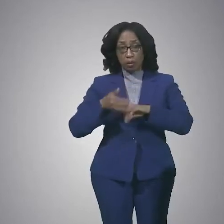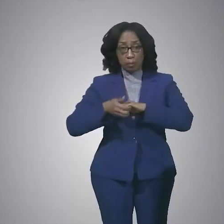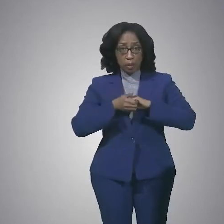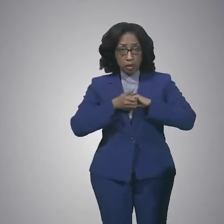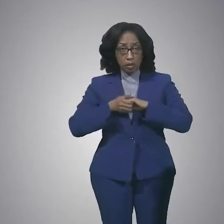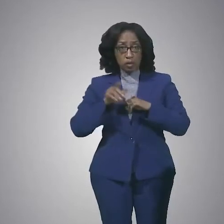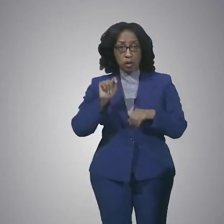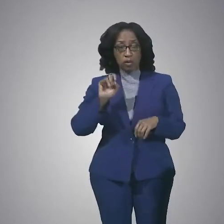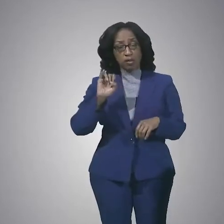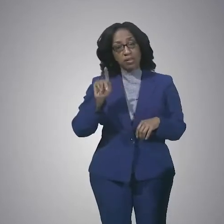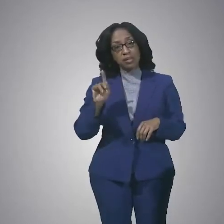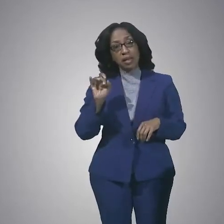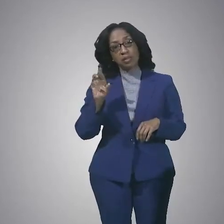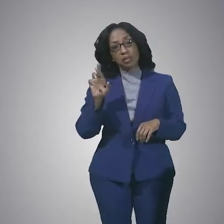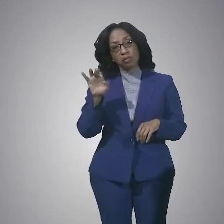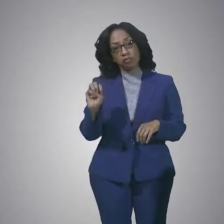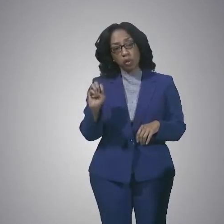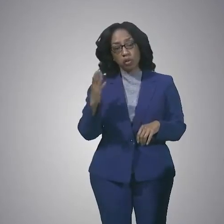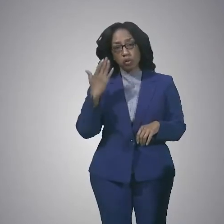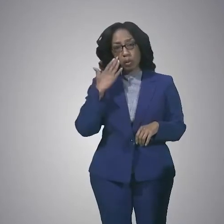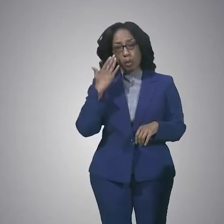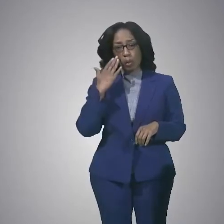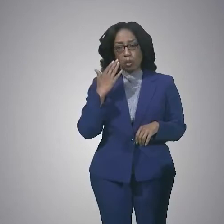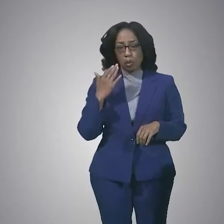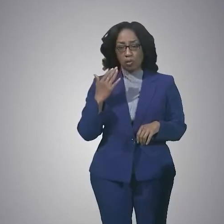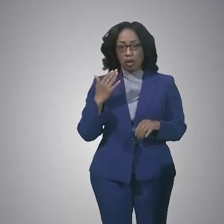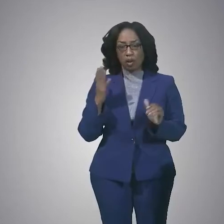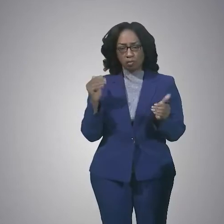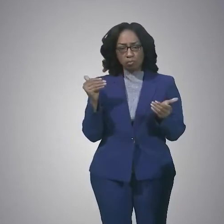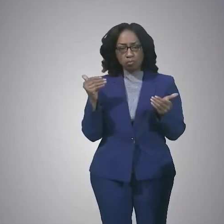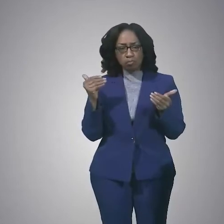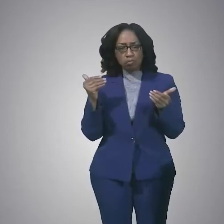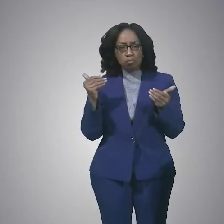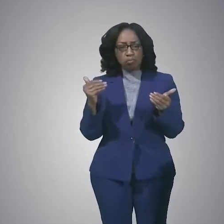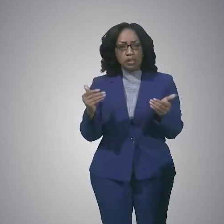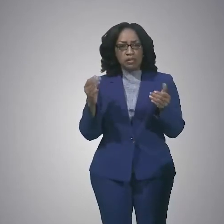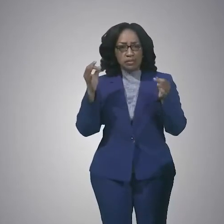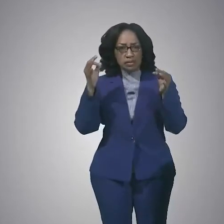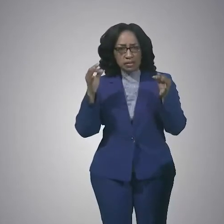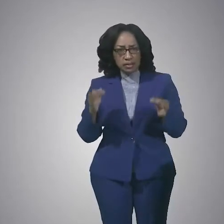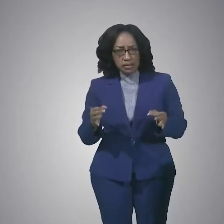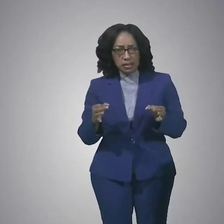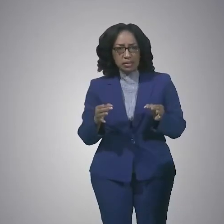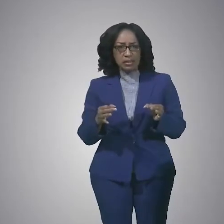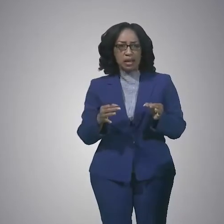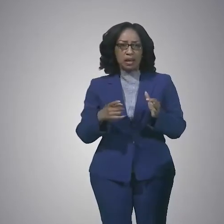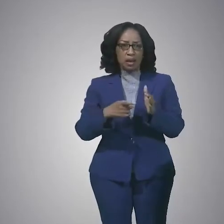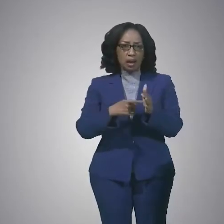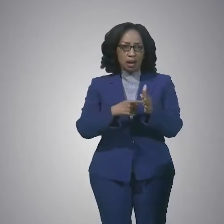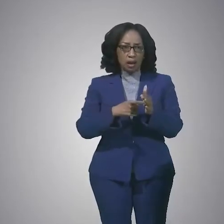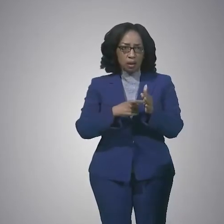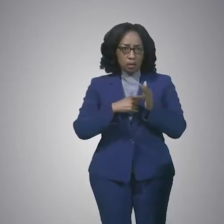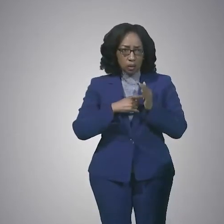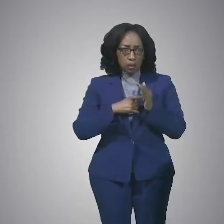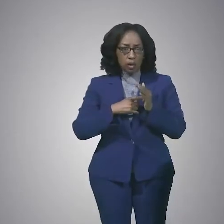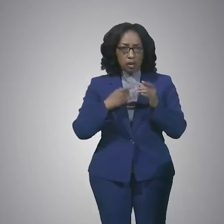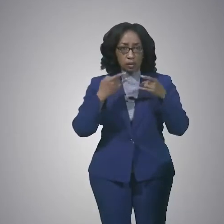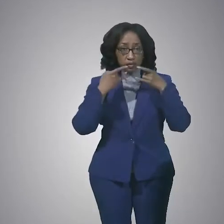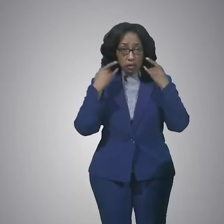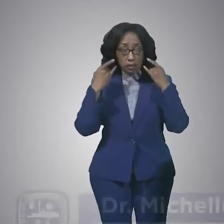task force, we know that it was okay to go on and lessen one of our mitigation efforts, which